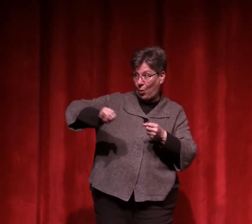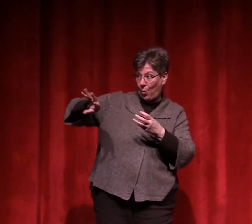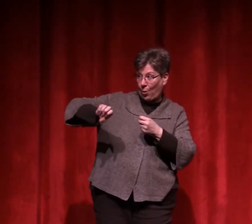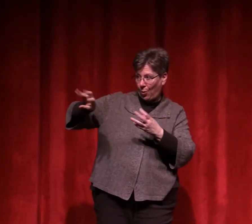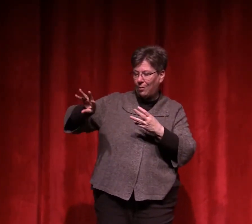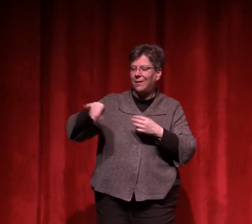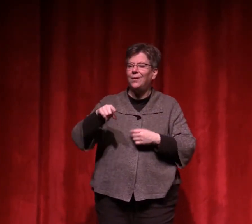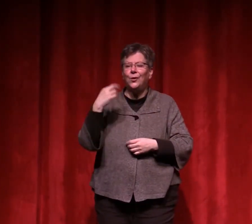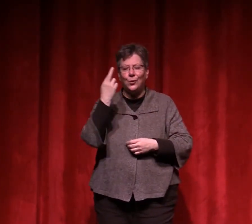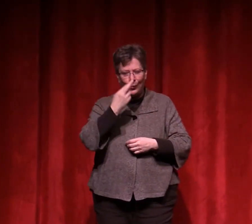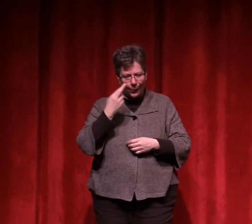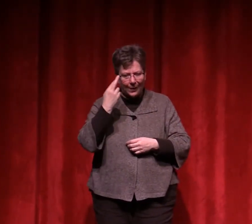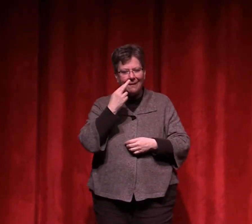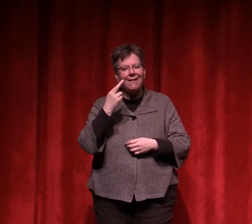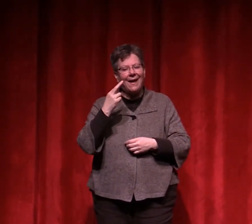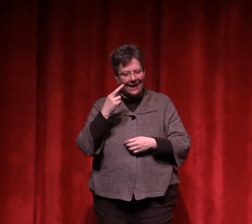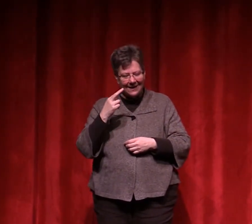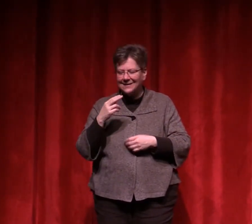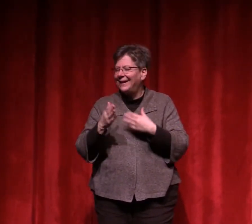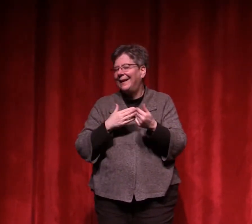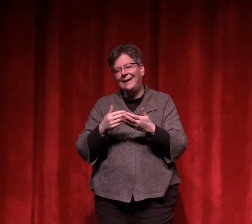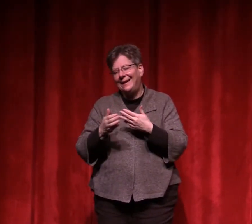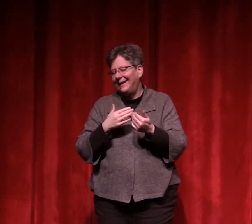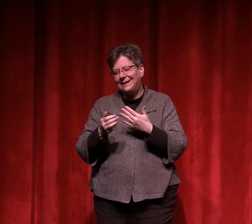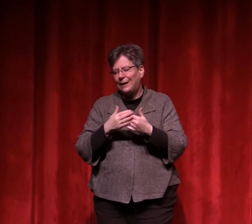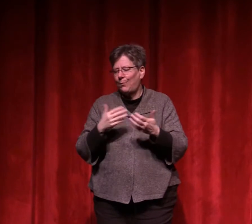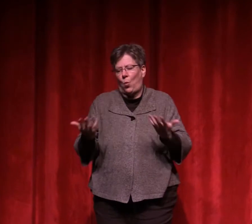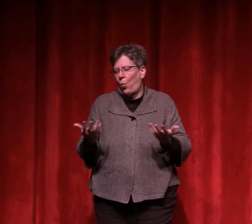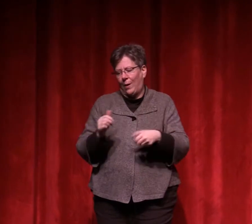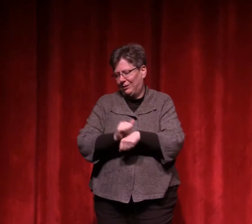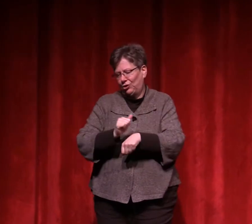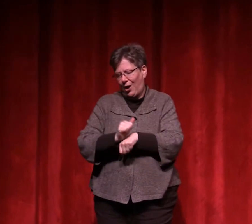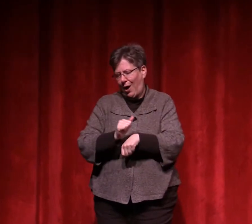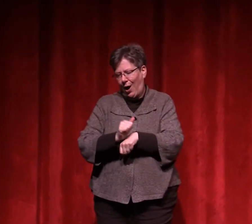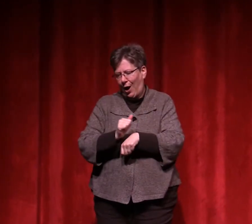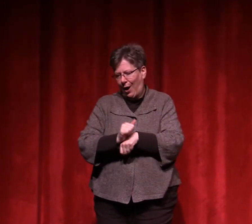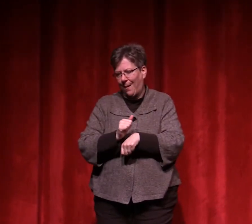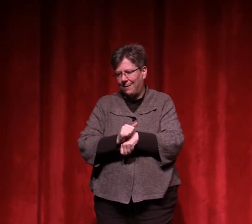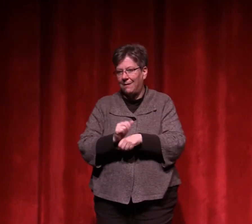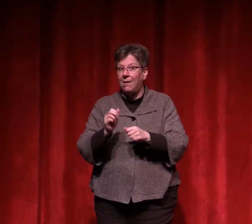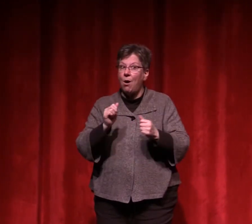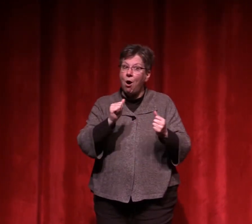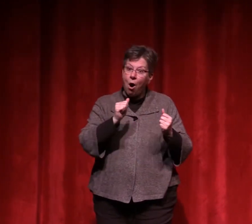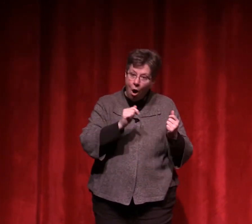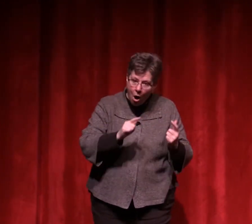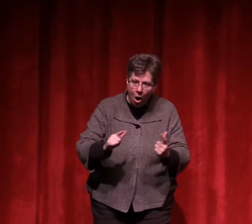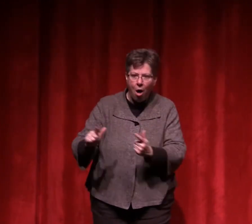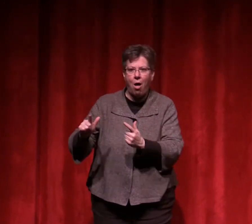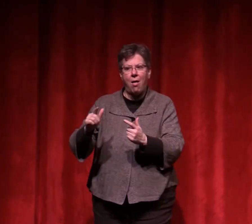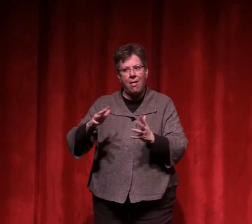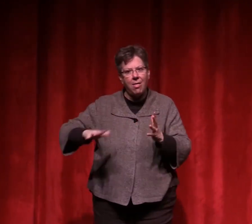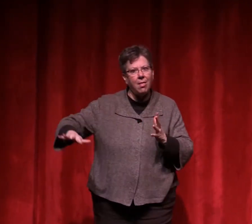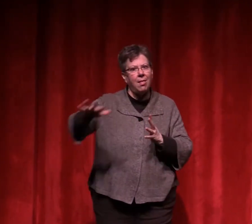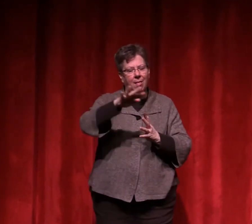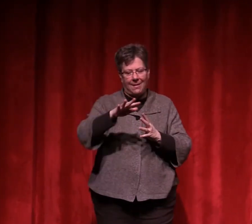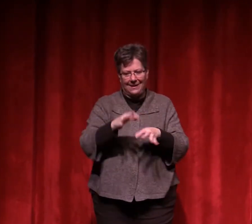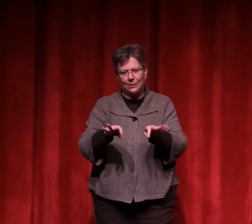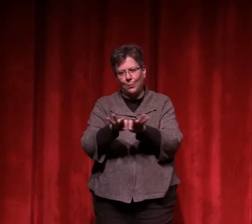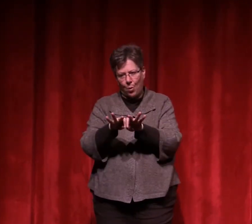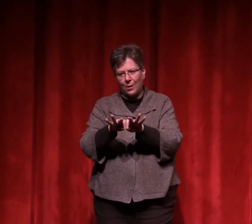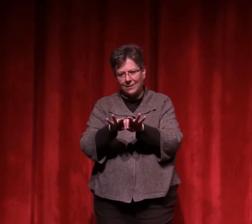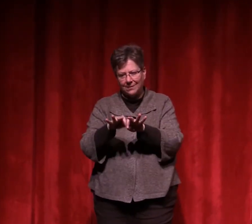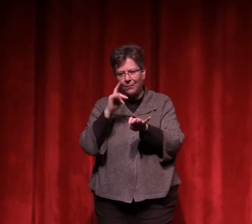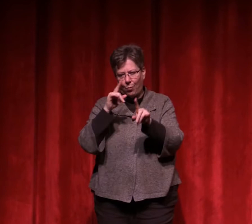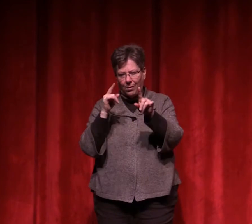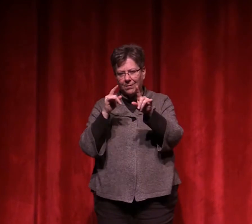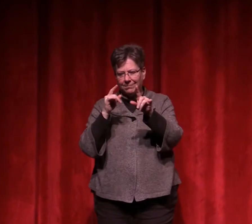soon realized that it doesn't matter what job you are doing, it is all important for the big picture. My